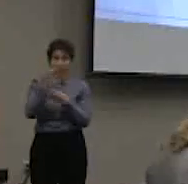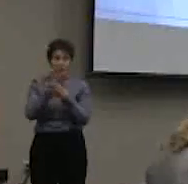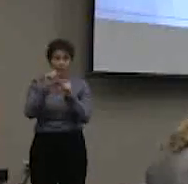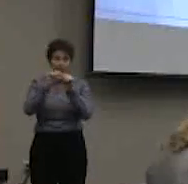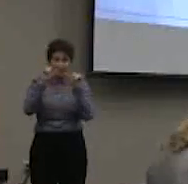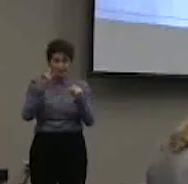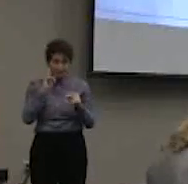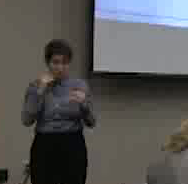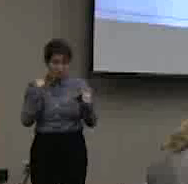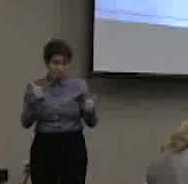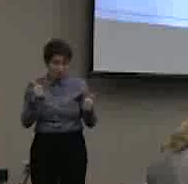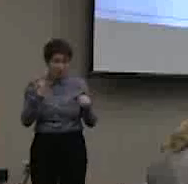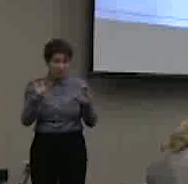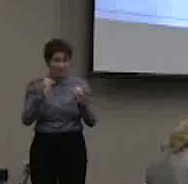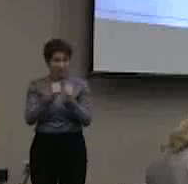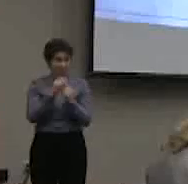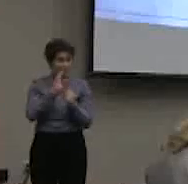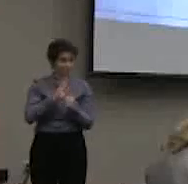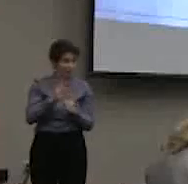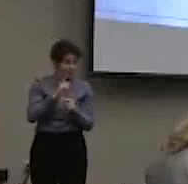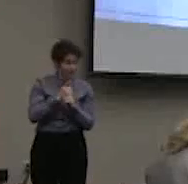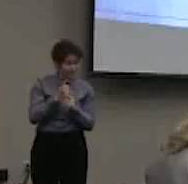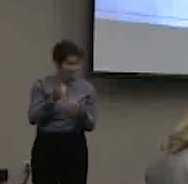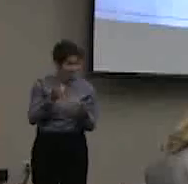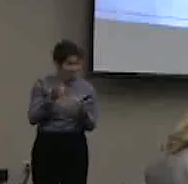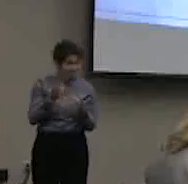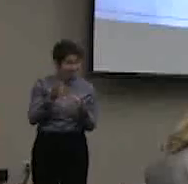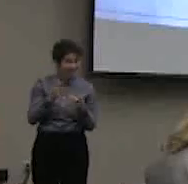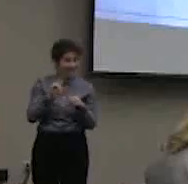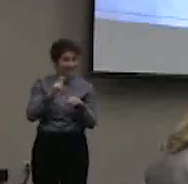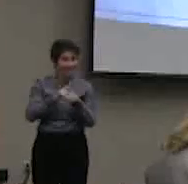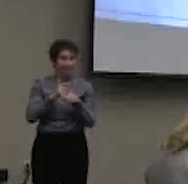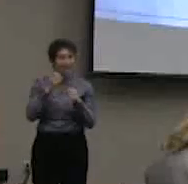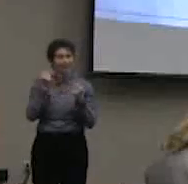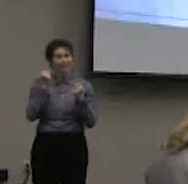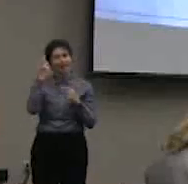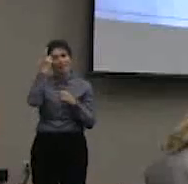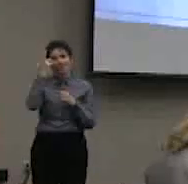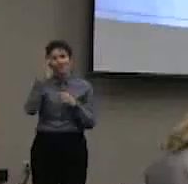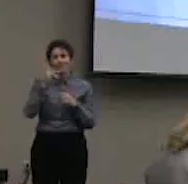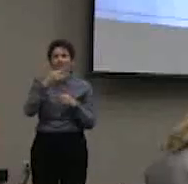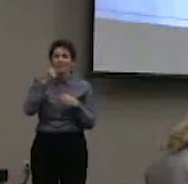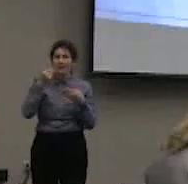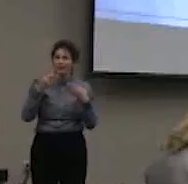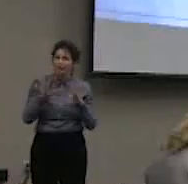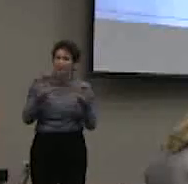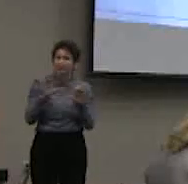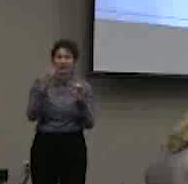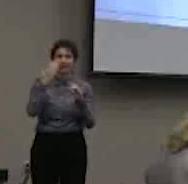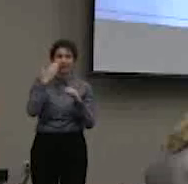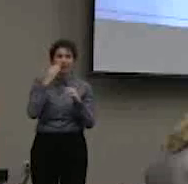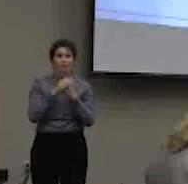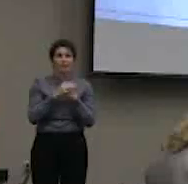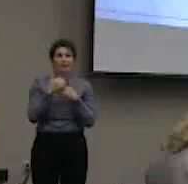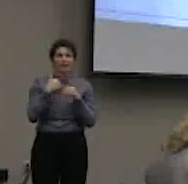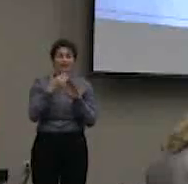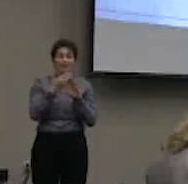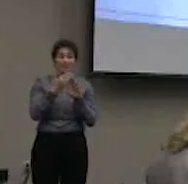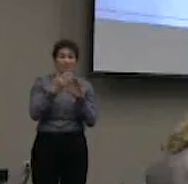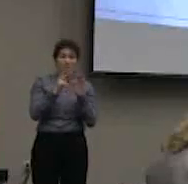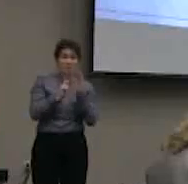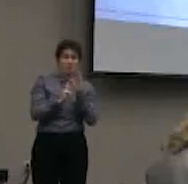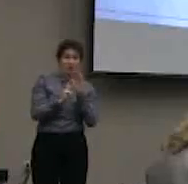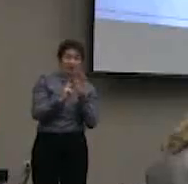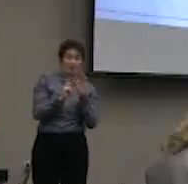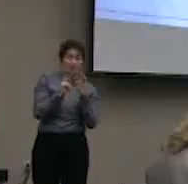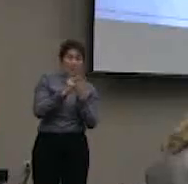frankly. At the time, there were lots of reasons, and it was the best way to go. We have a fabulous pre-K program, but if you don't think about, well, you'll have no birth